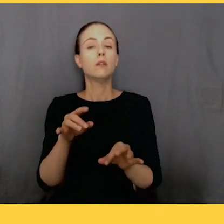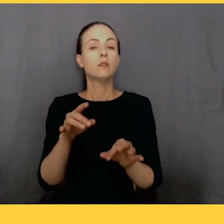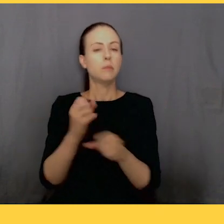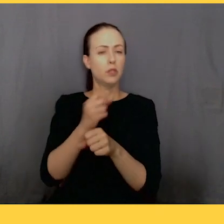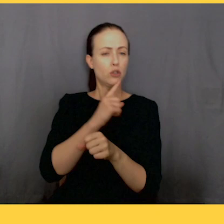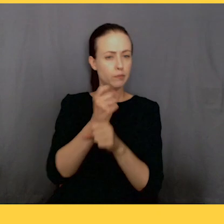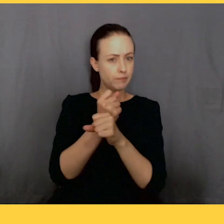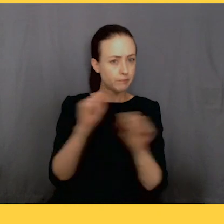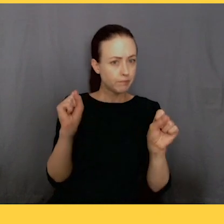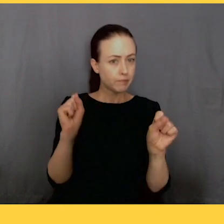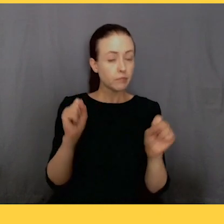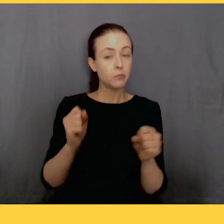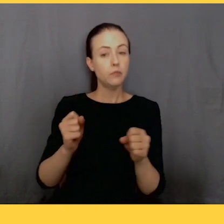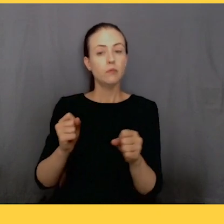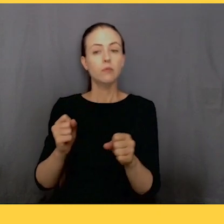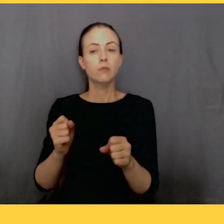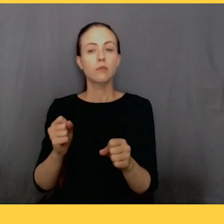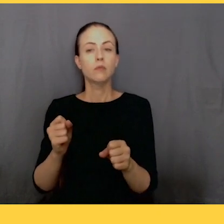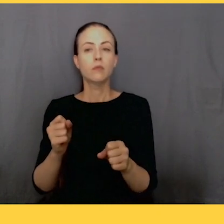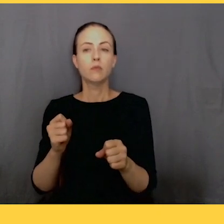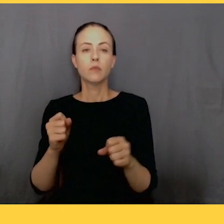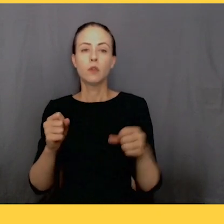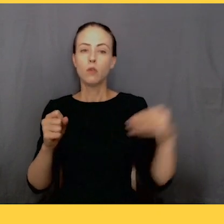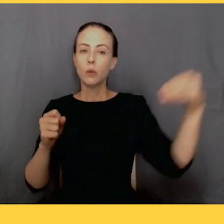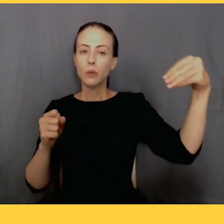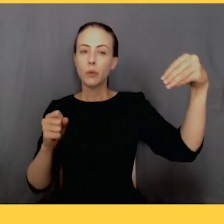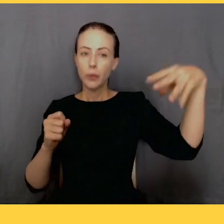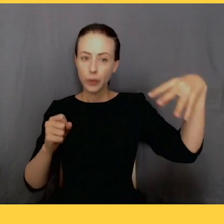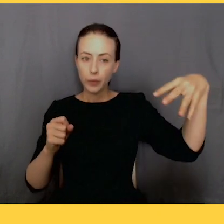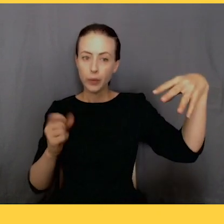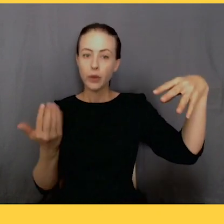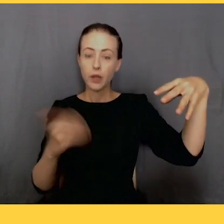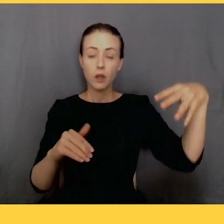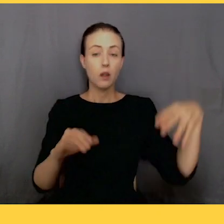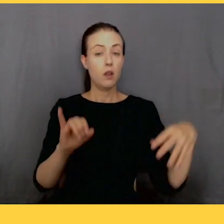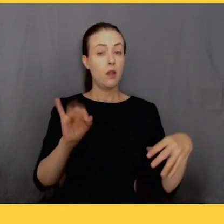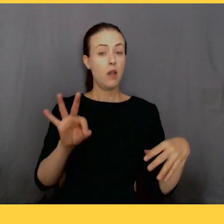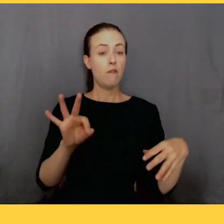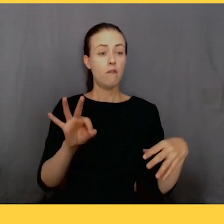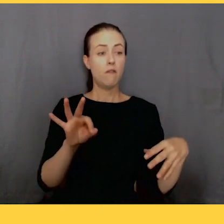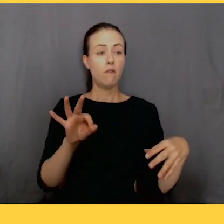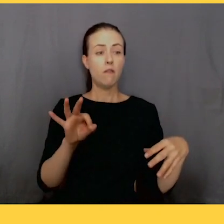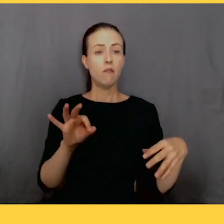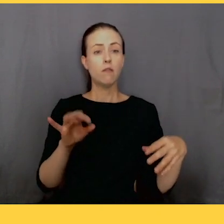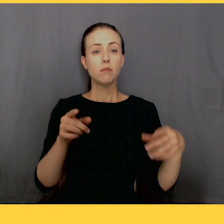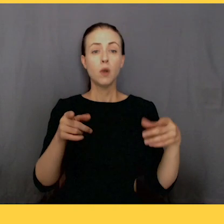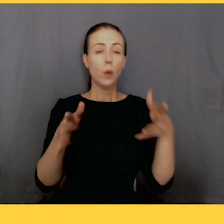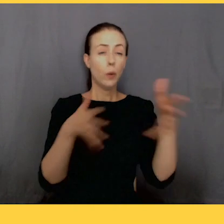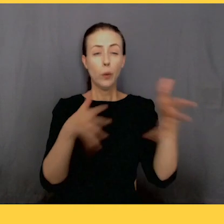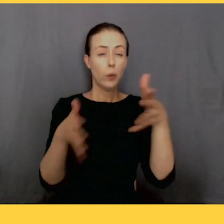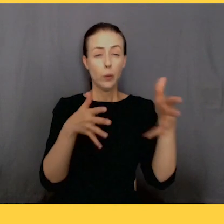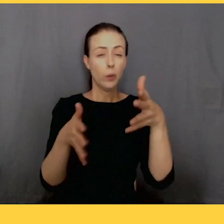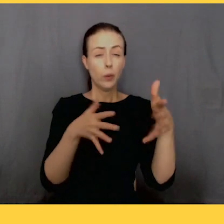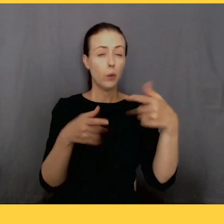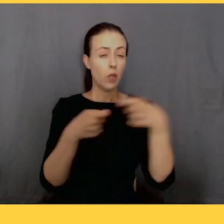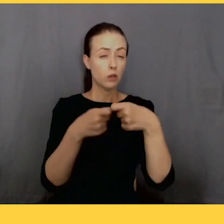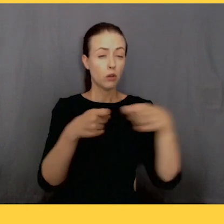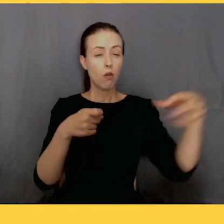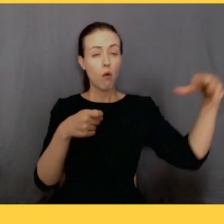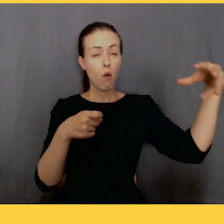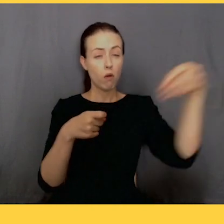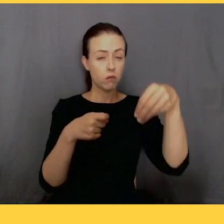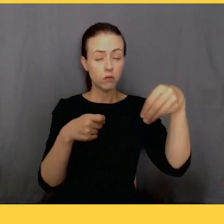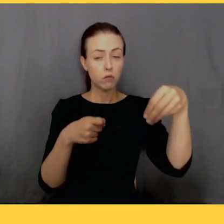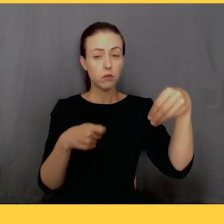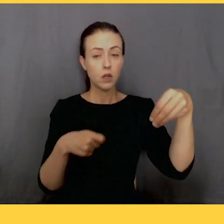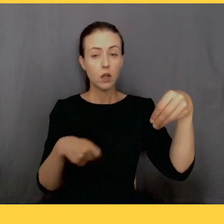safety. Because the last thing we want is to re-energize a circuit that has been compromised during the period of time when it was turned off.